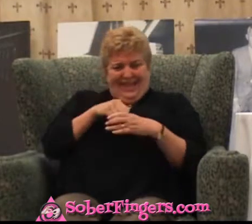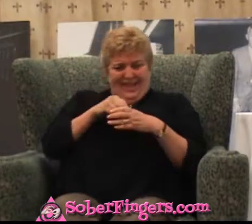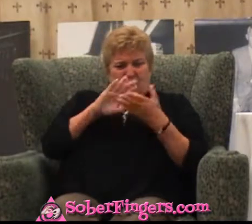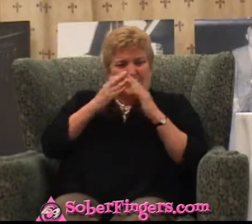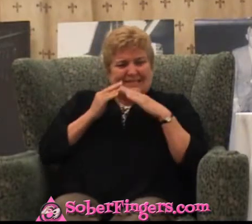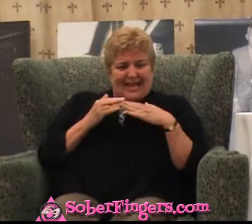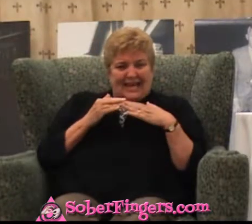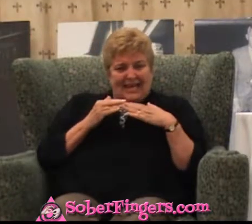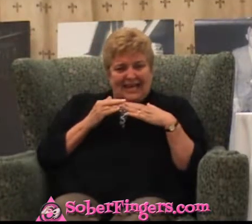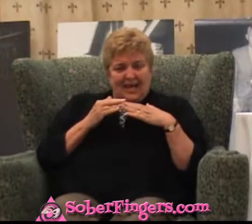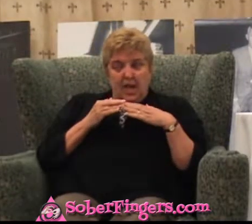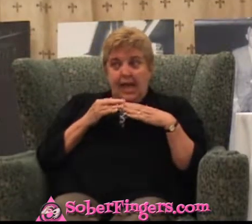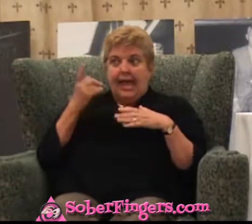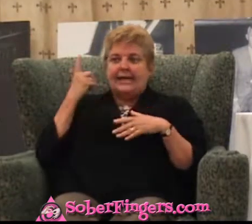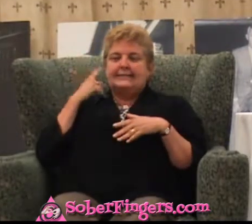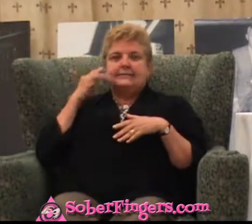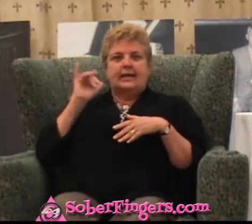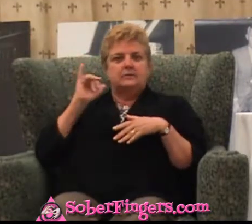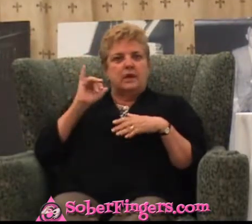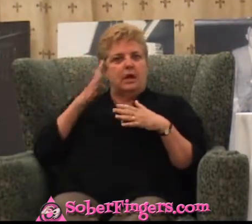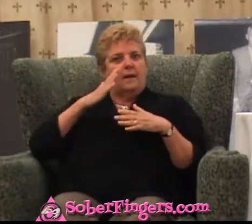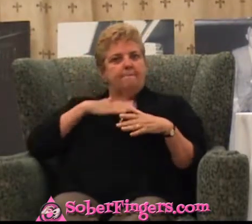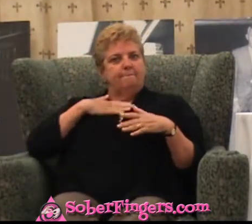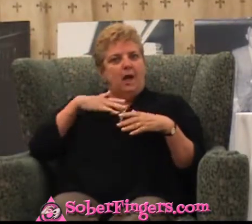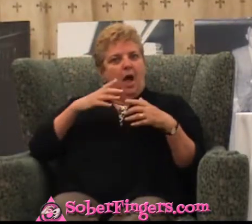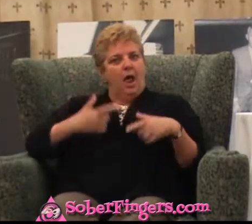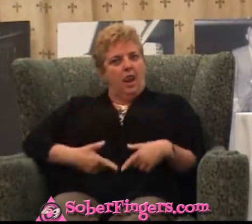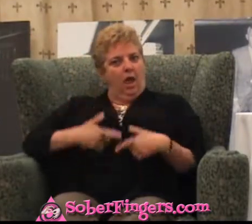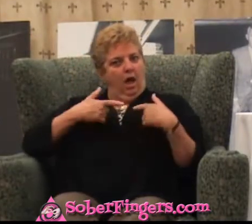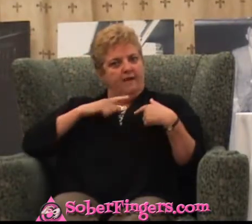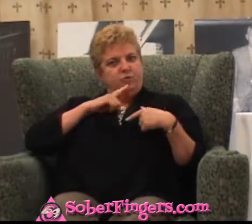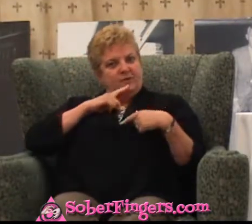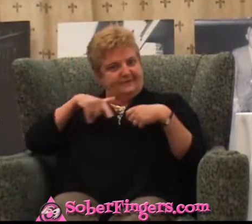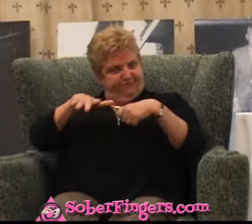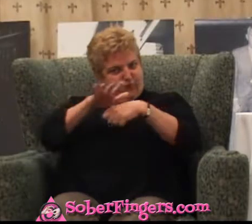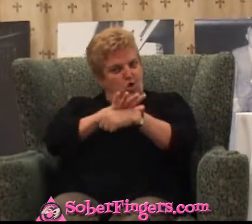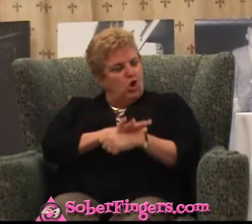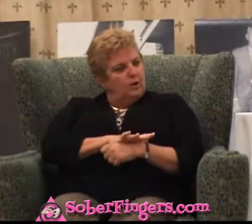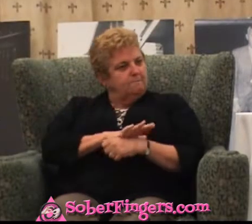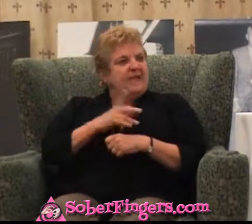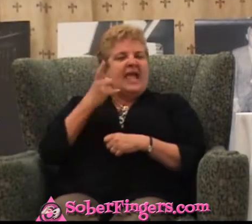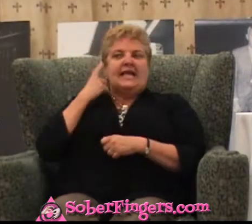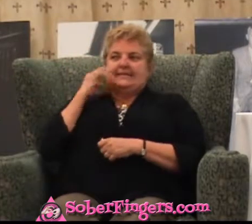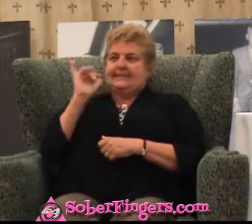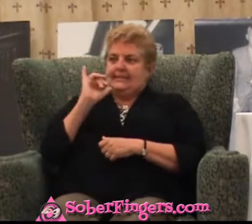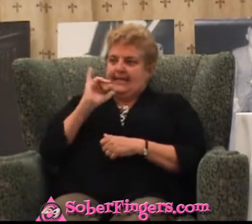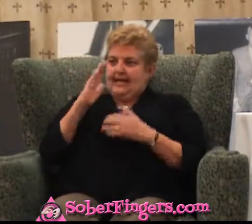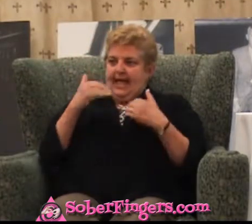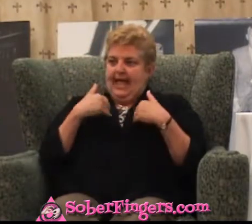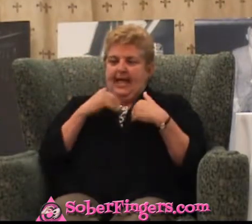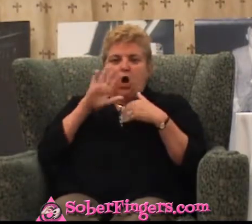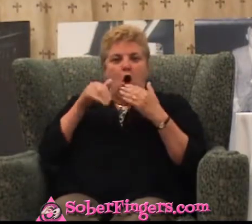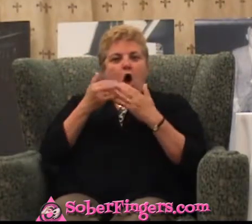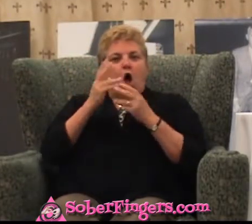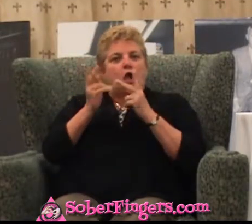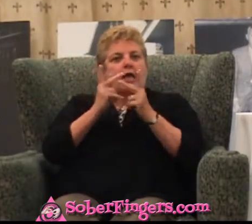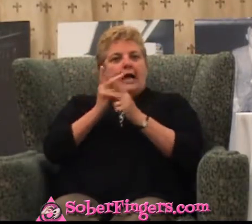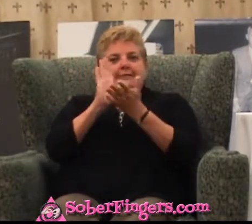It sounds like my life was full, right? Sound like I had all kinds of accolades. Sounds like I